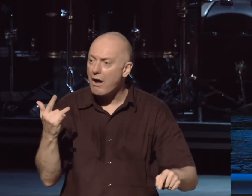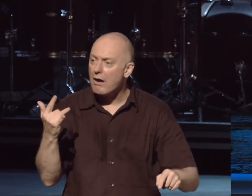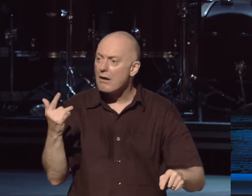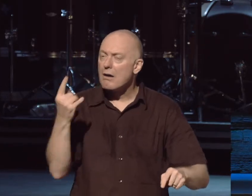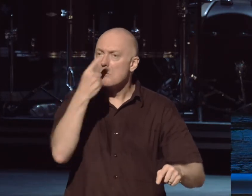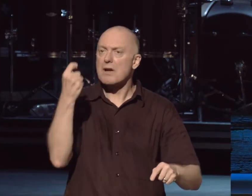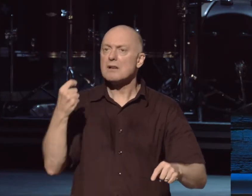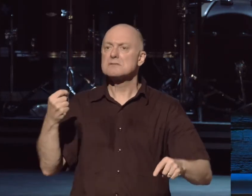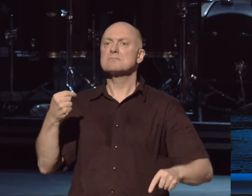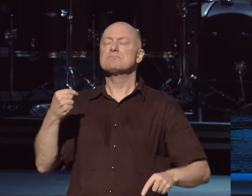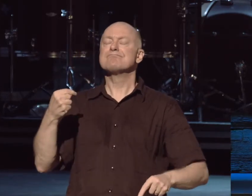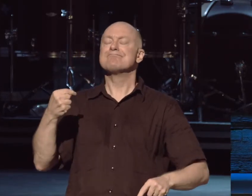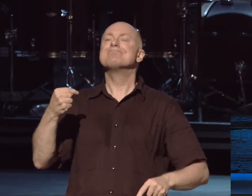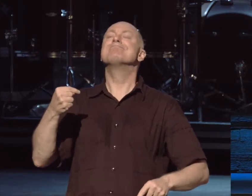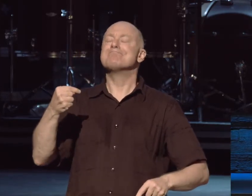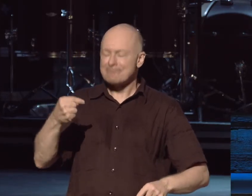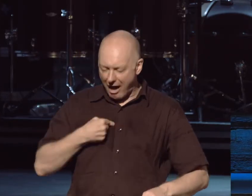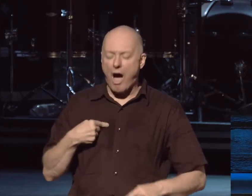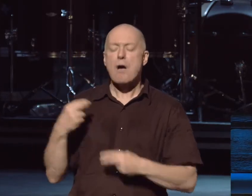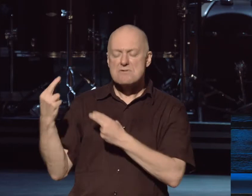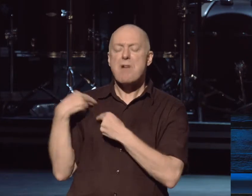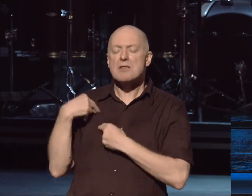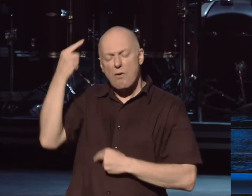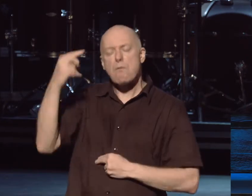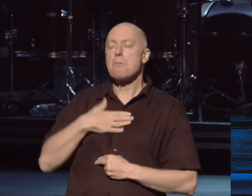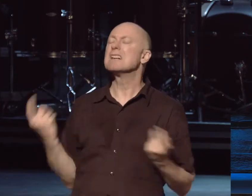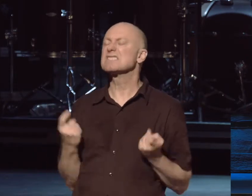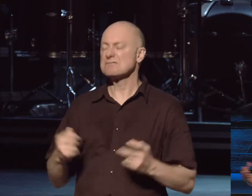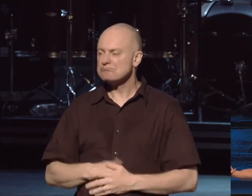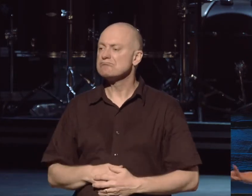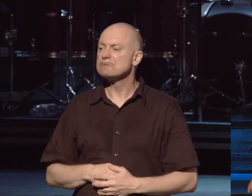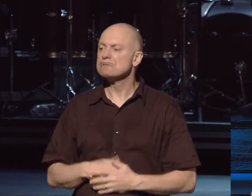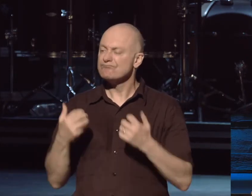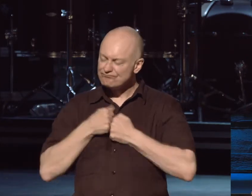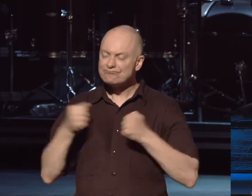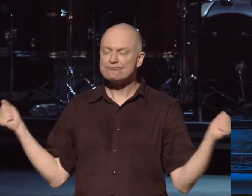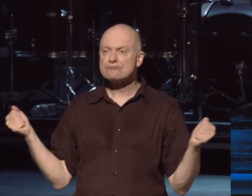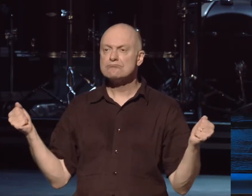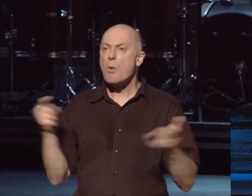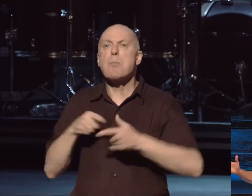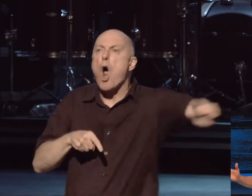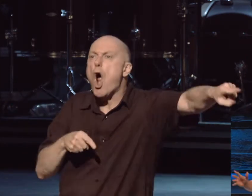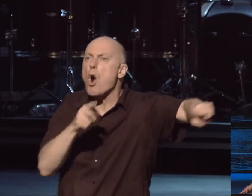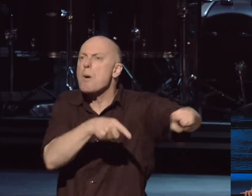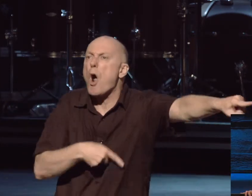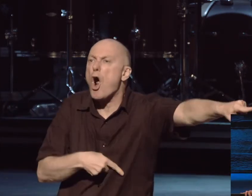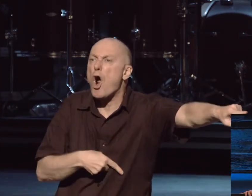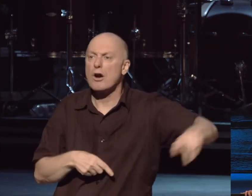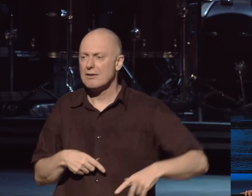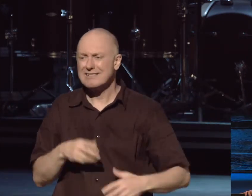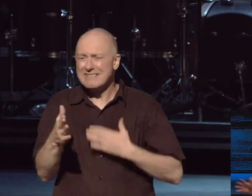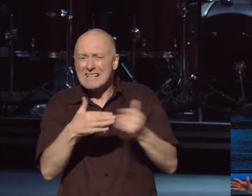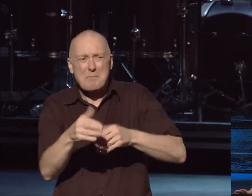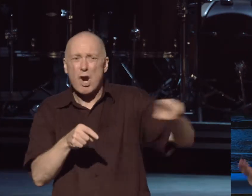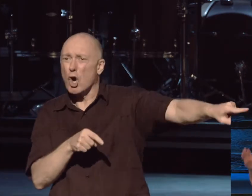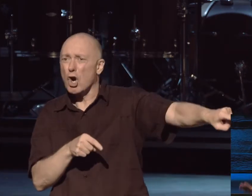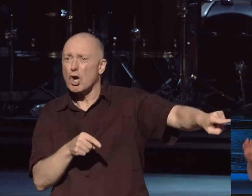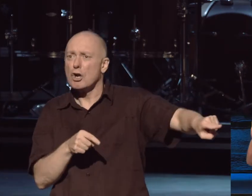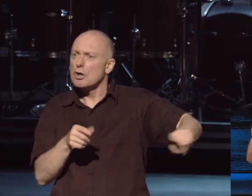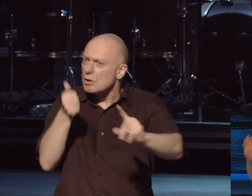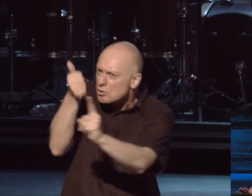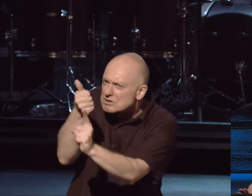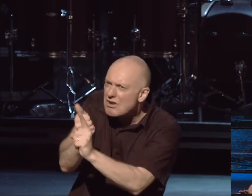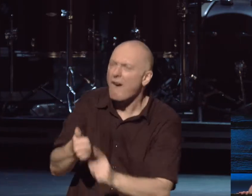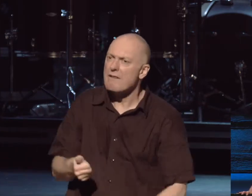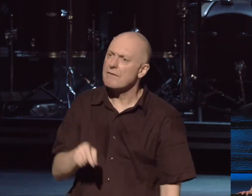say, I am responsible for my sin. What about her? What about she? She said this. Who cares about that? Who cares about you?